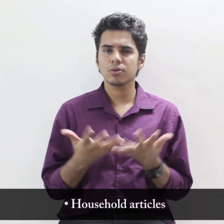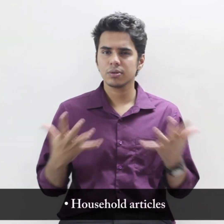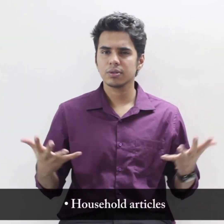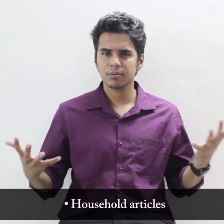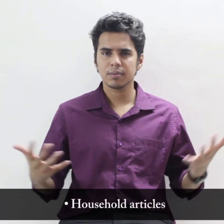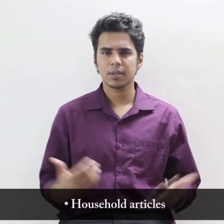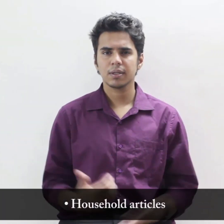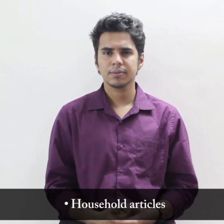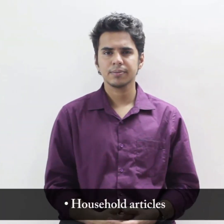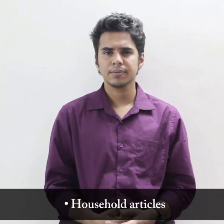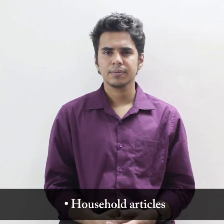Household articles.